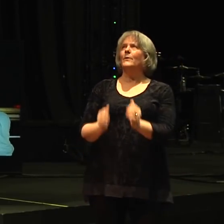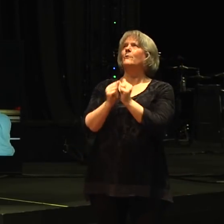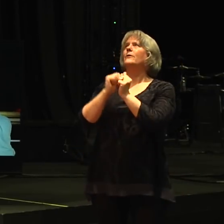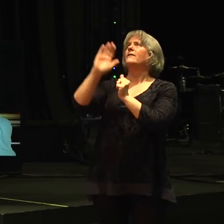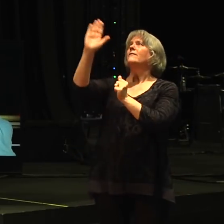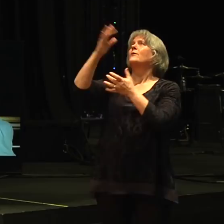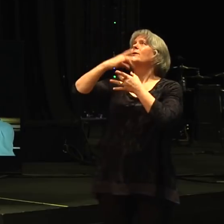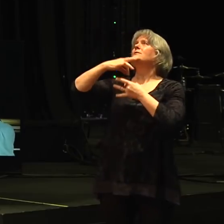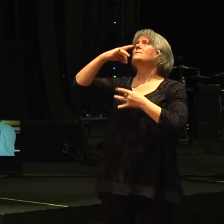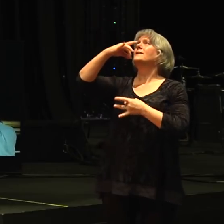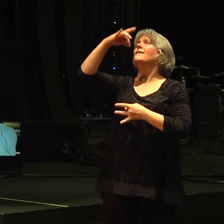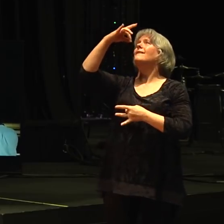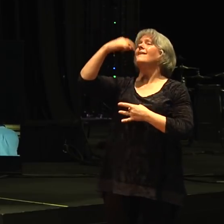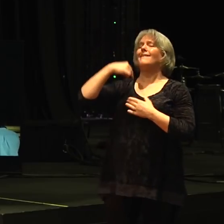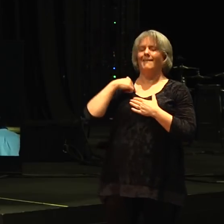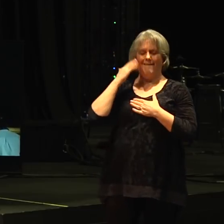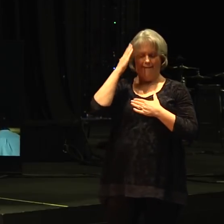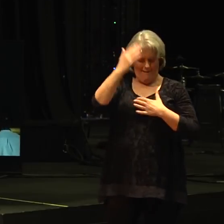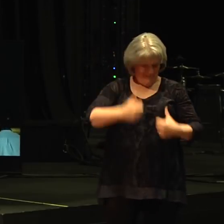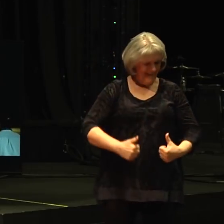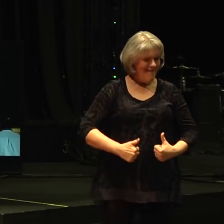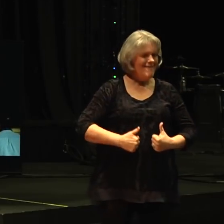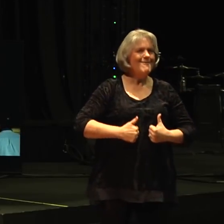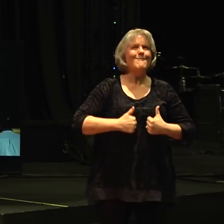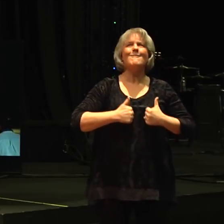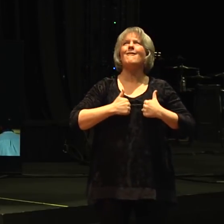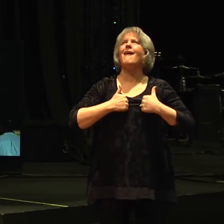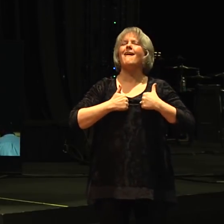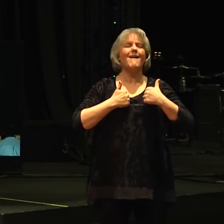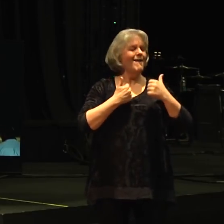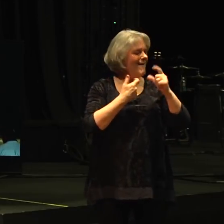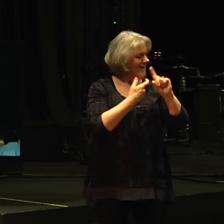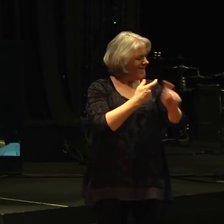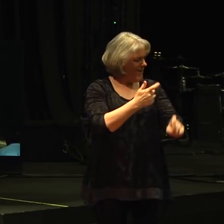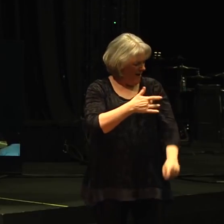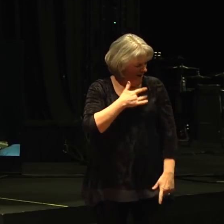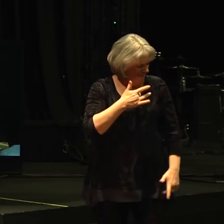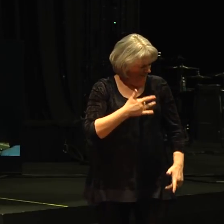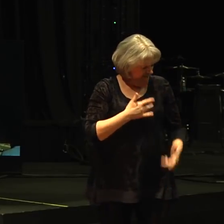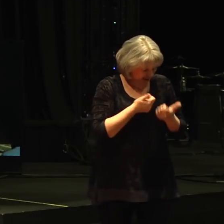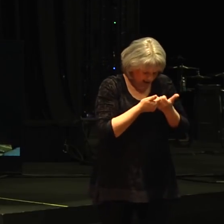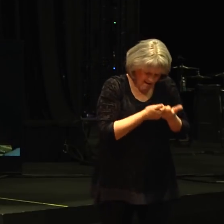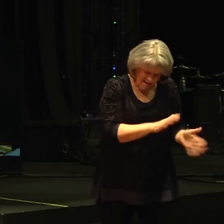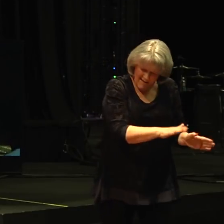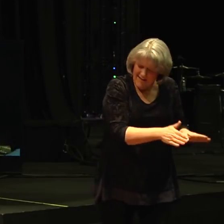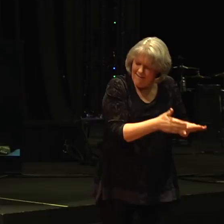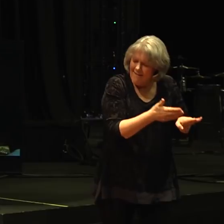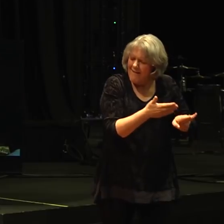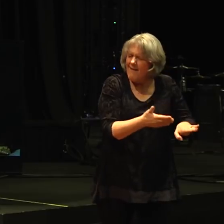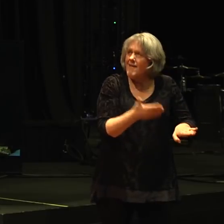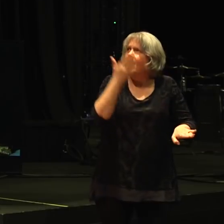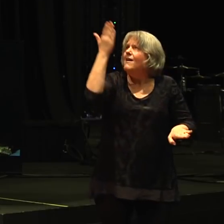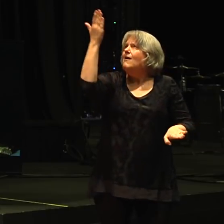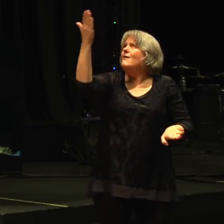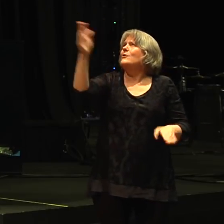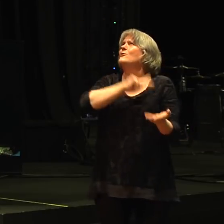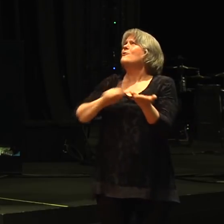By your Spirit I will rise from the ashes of defeat.